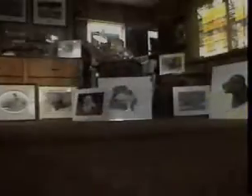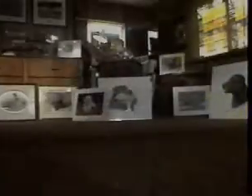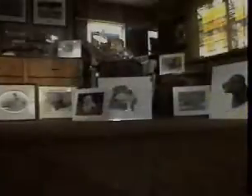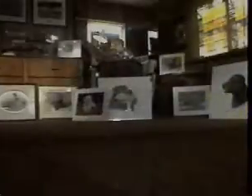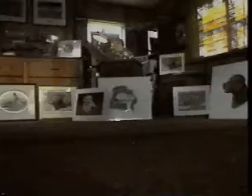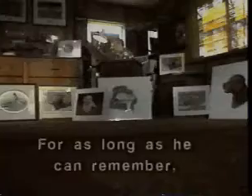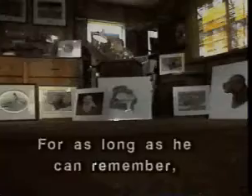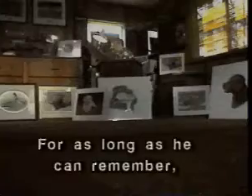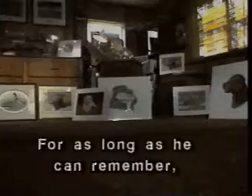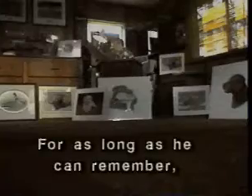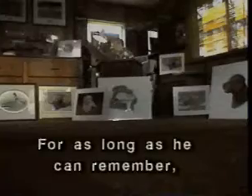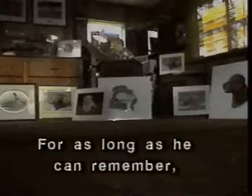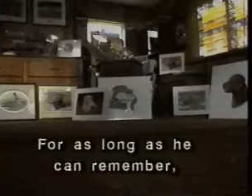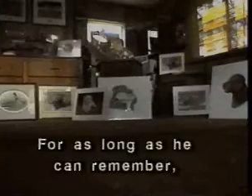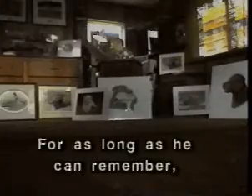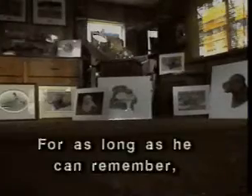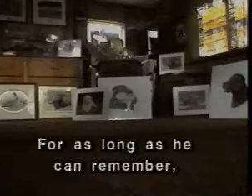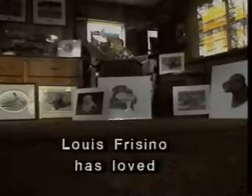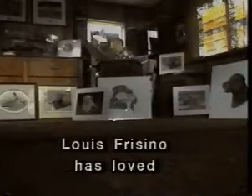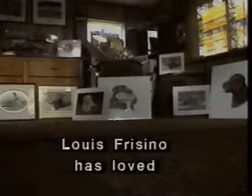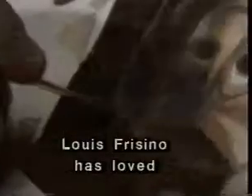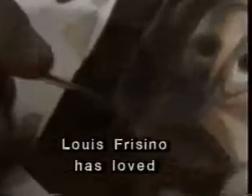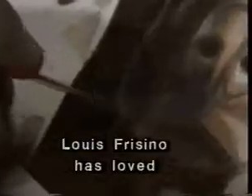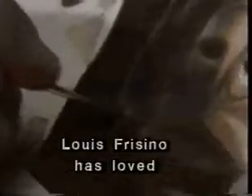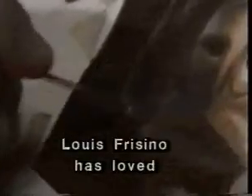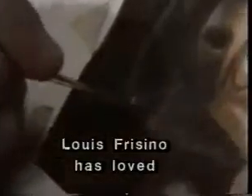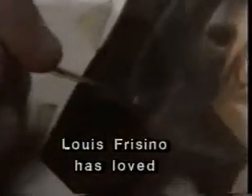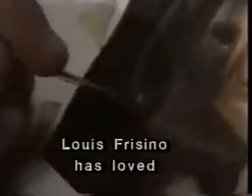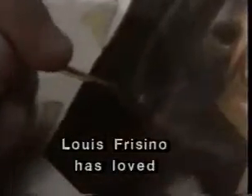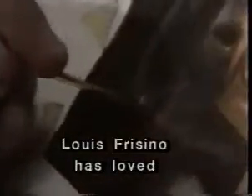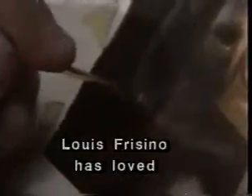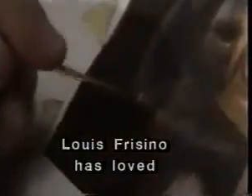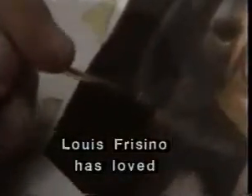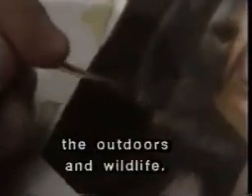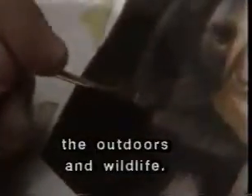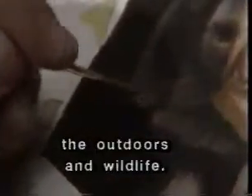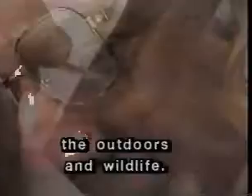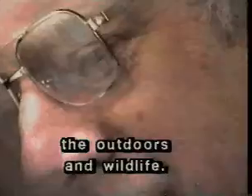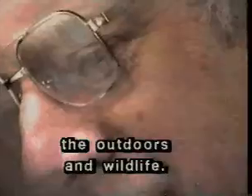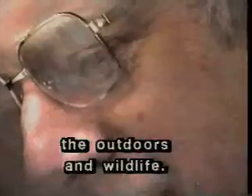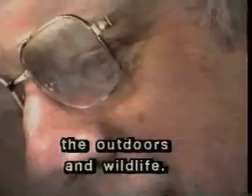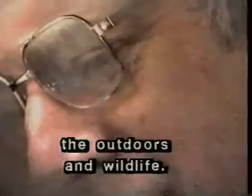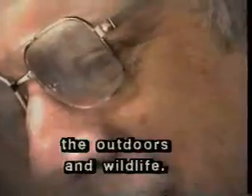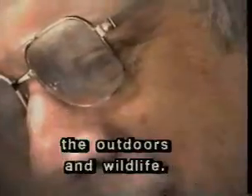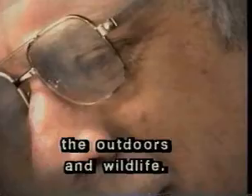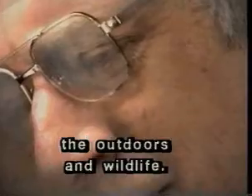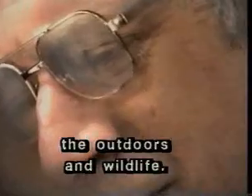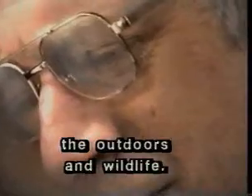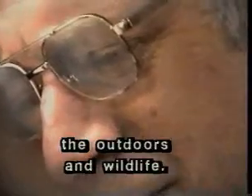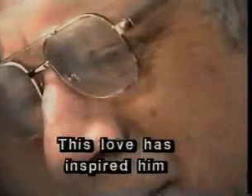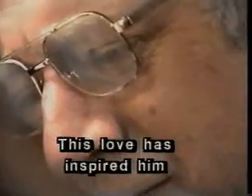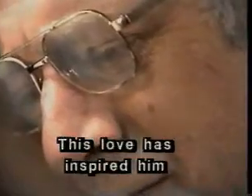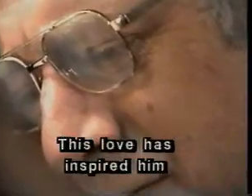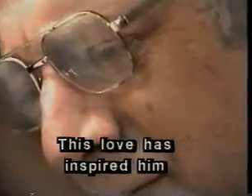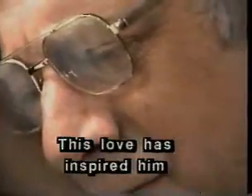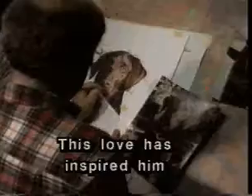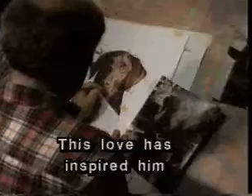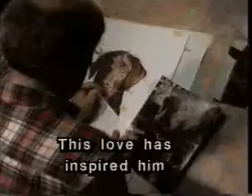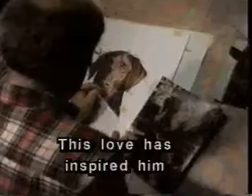For as long as he can remember, Louis Frisino has loved the outdoors and wildlife. This love has inspired him